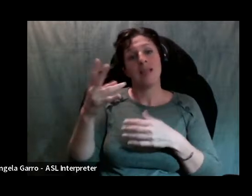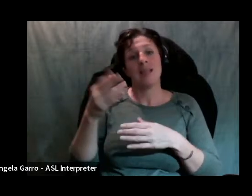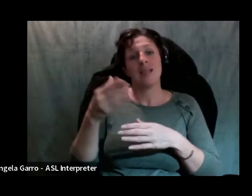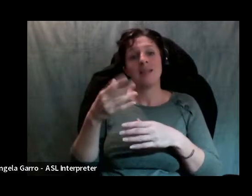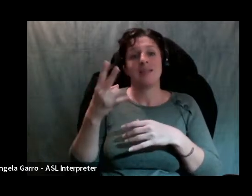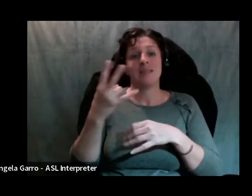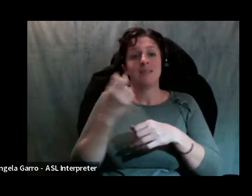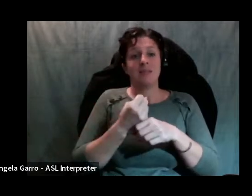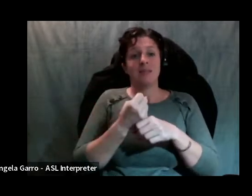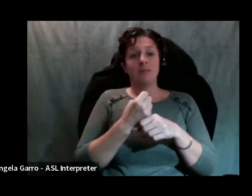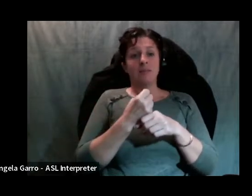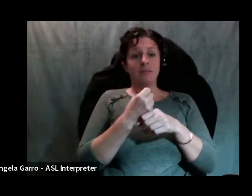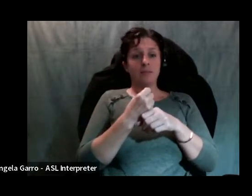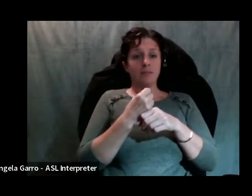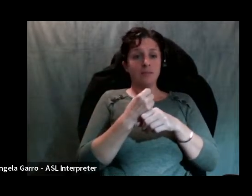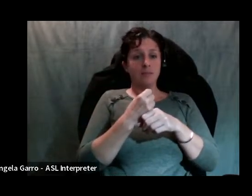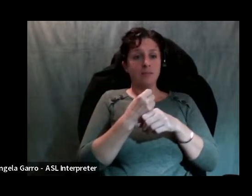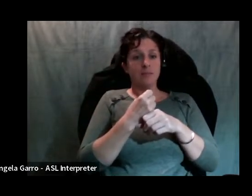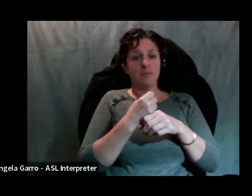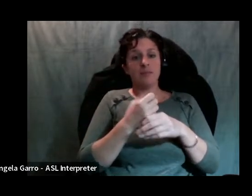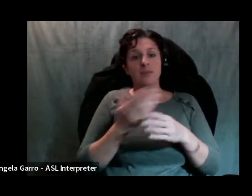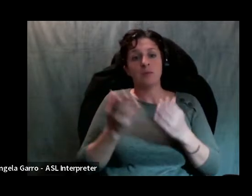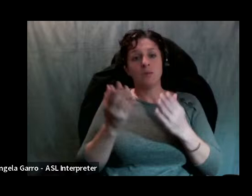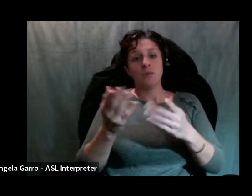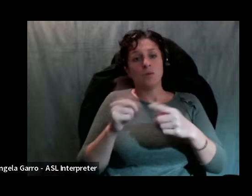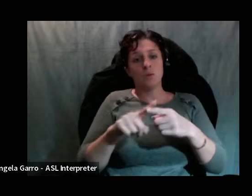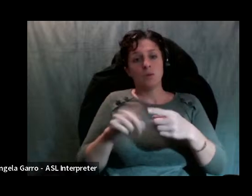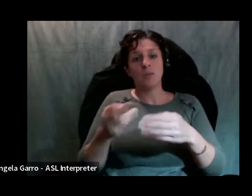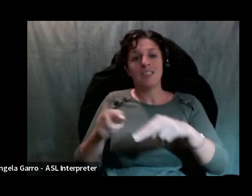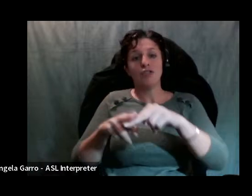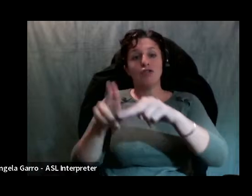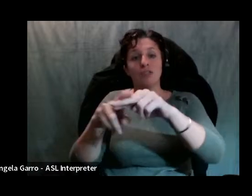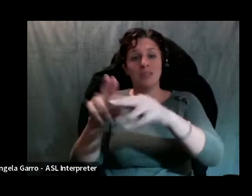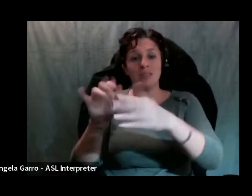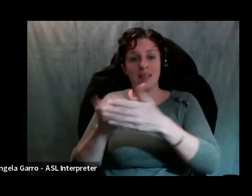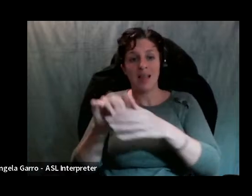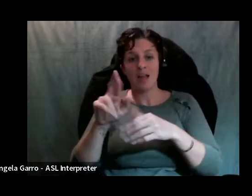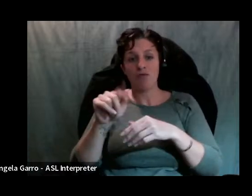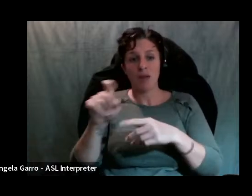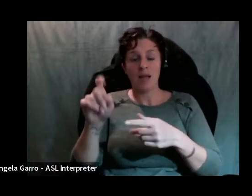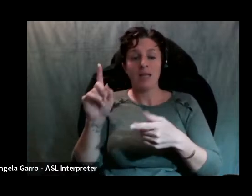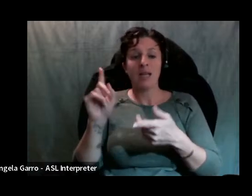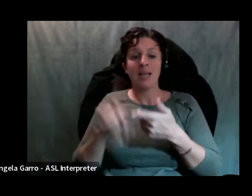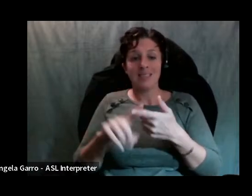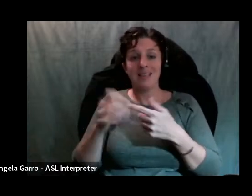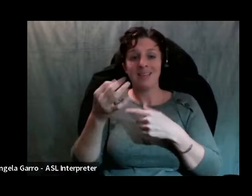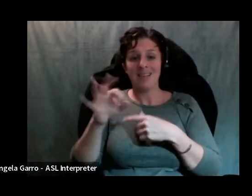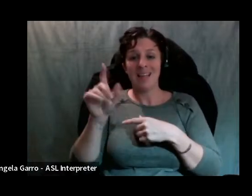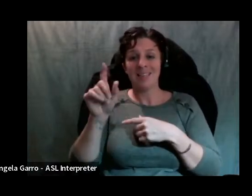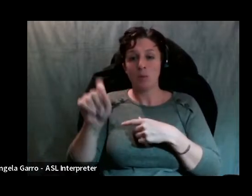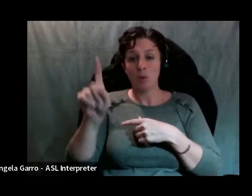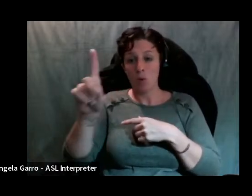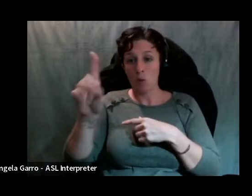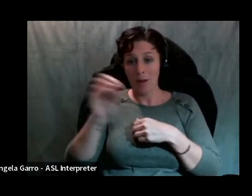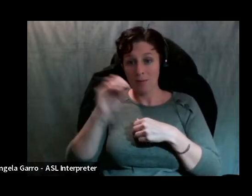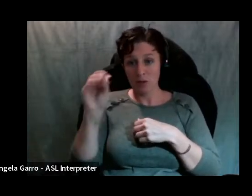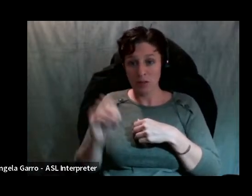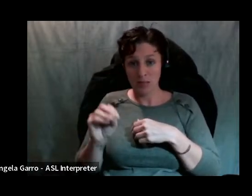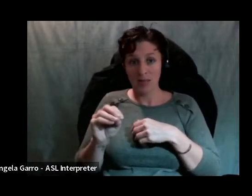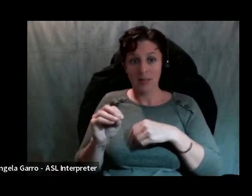years, it was proposed to increase that rate all the way up to 19.1%.